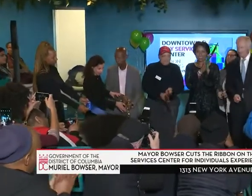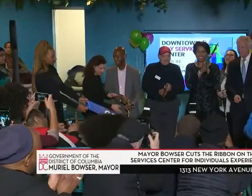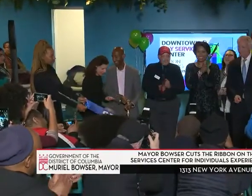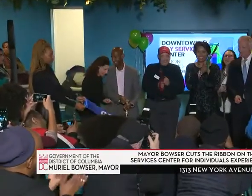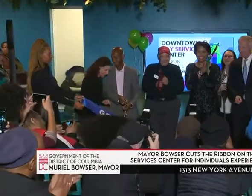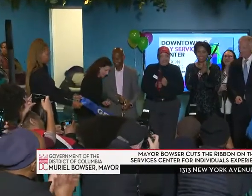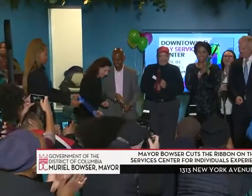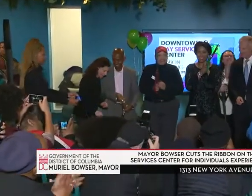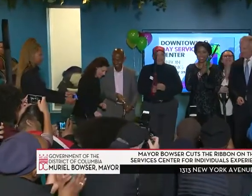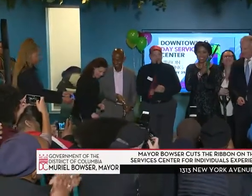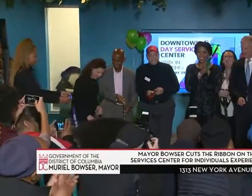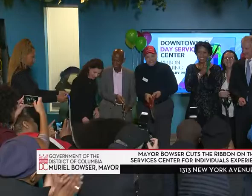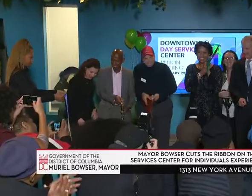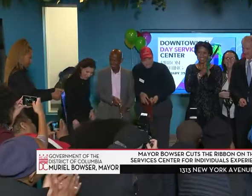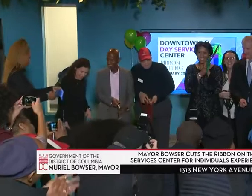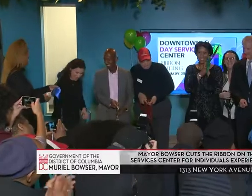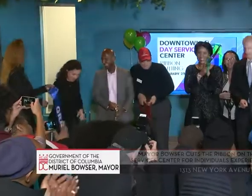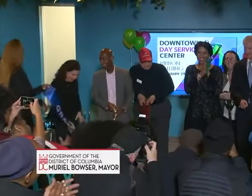first.